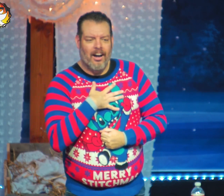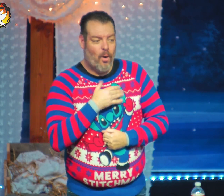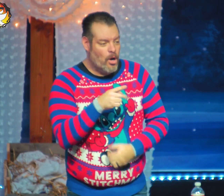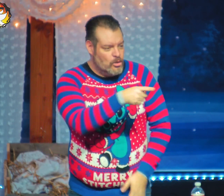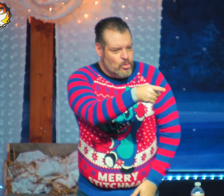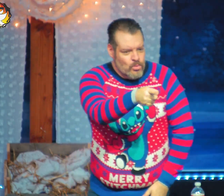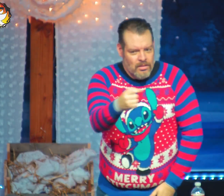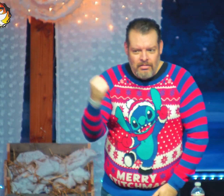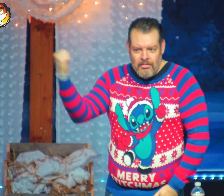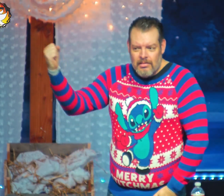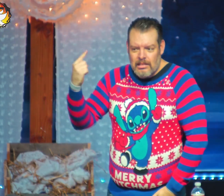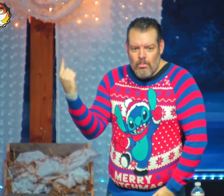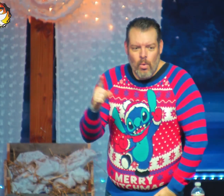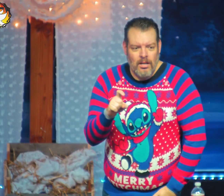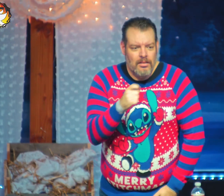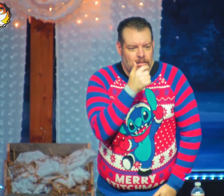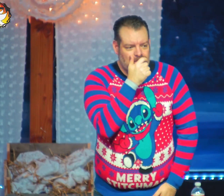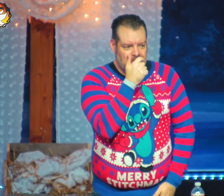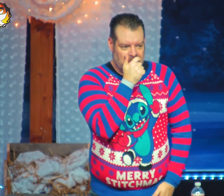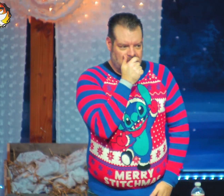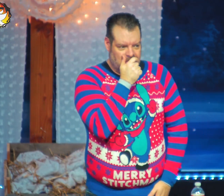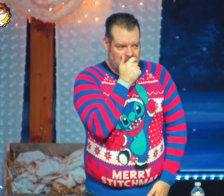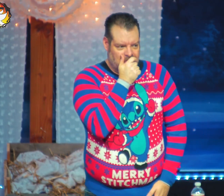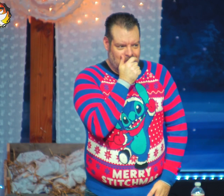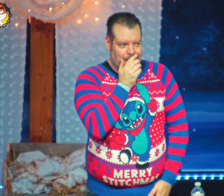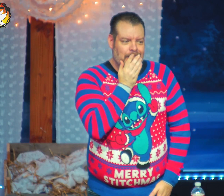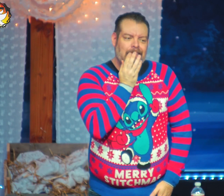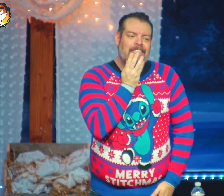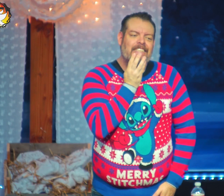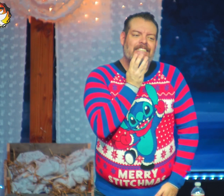back. And he got a whip, and he told people to get out.